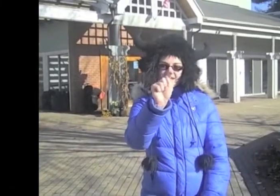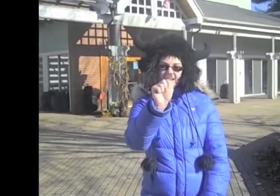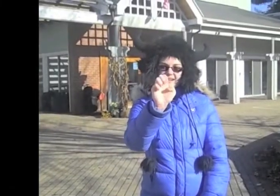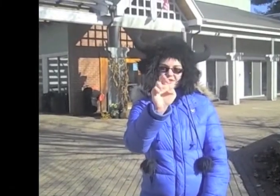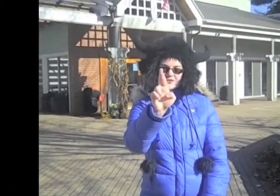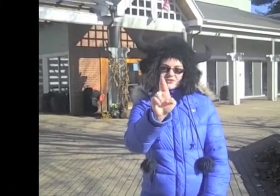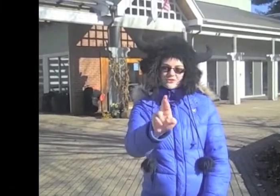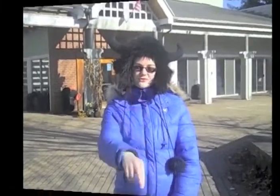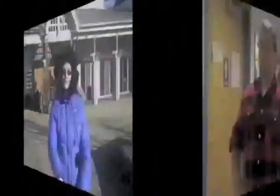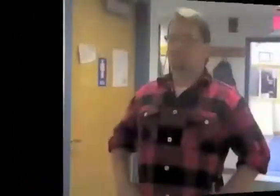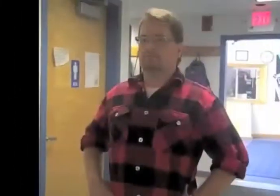Demeter.